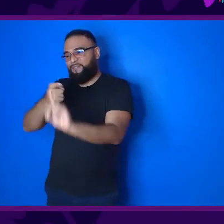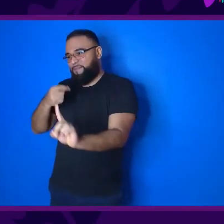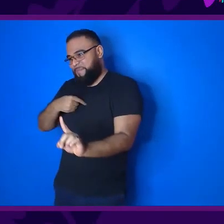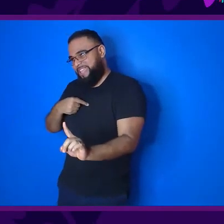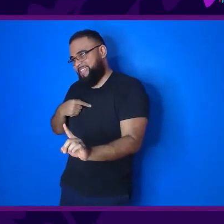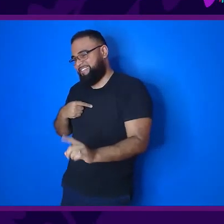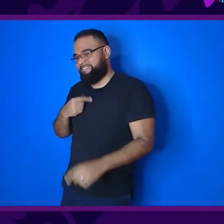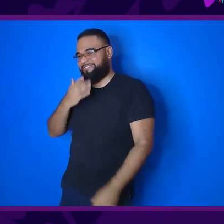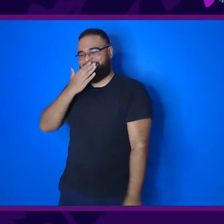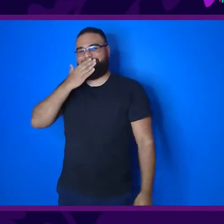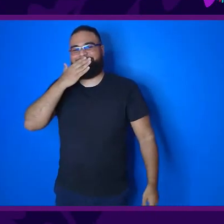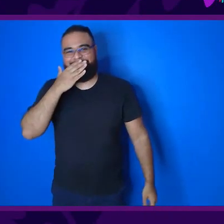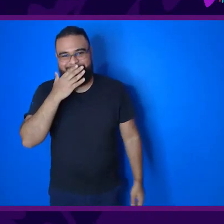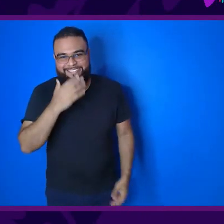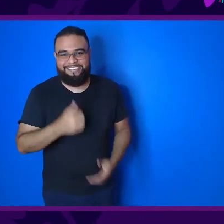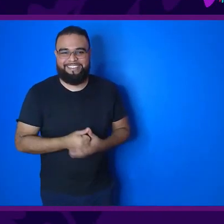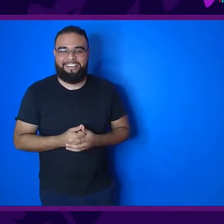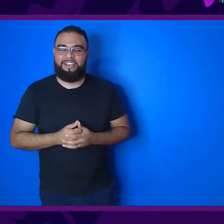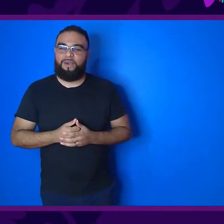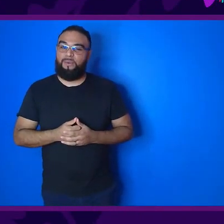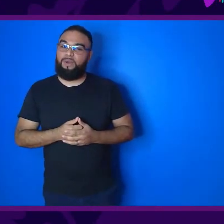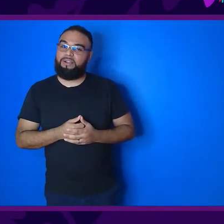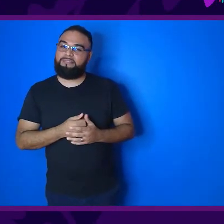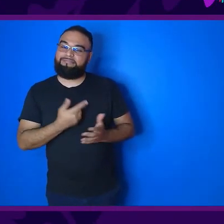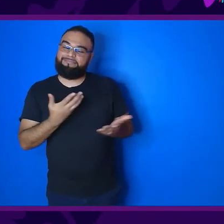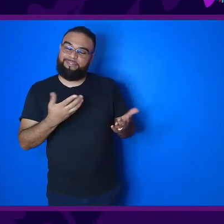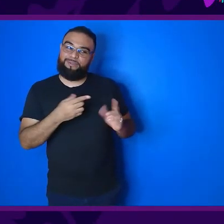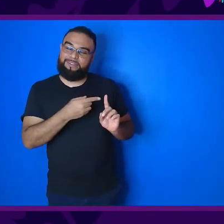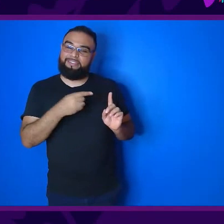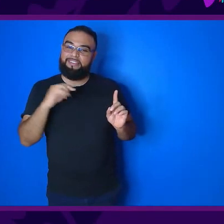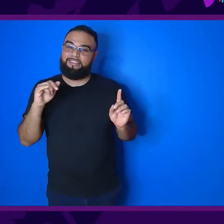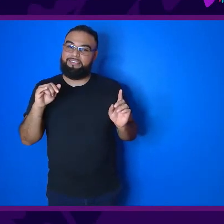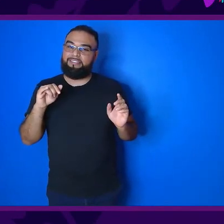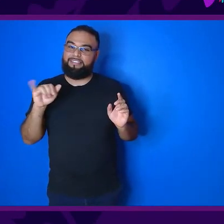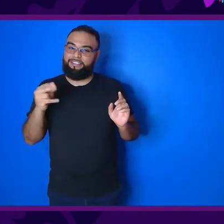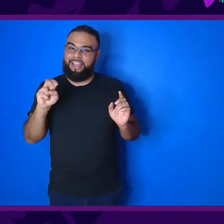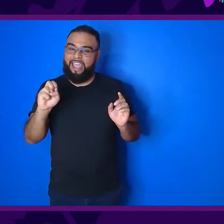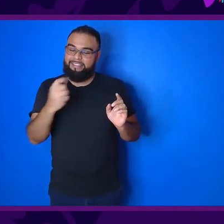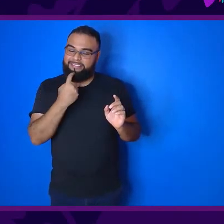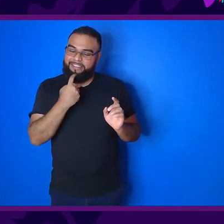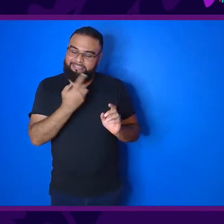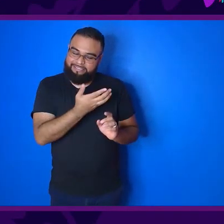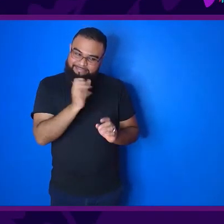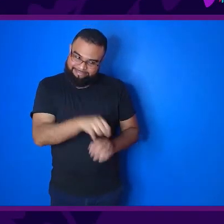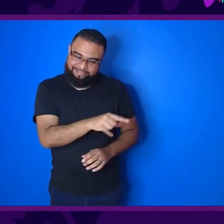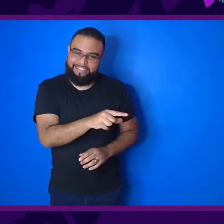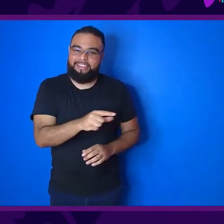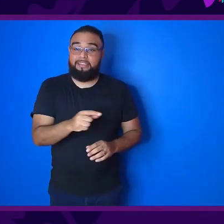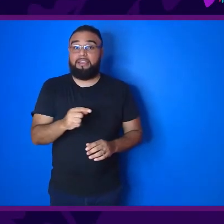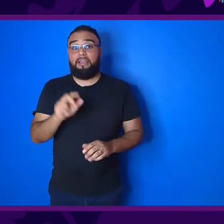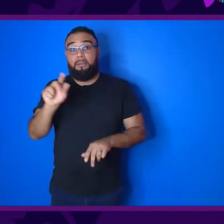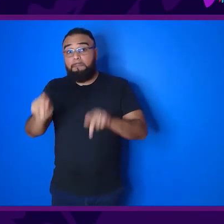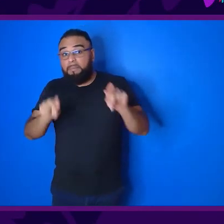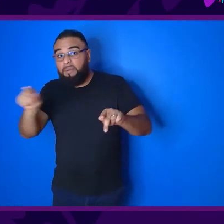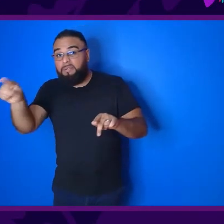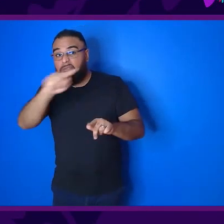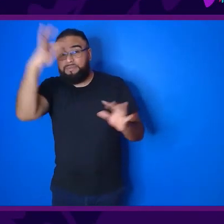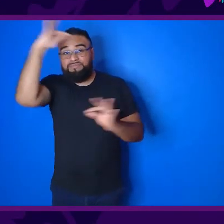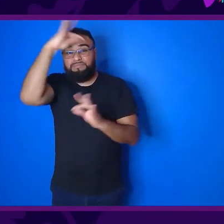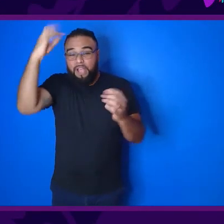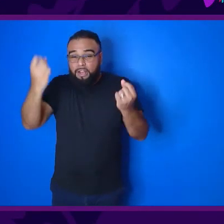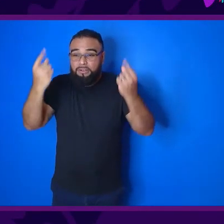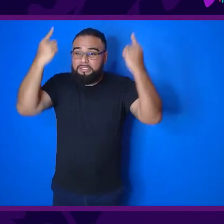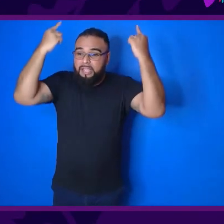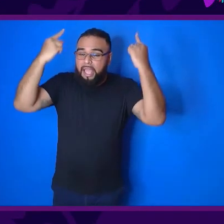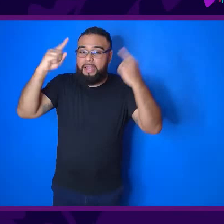I'm glad what Jane said, because not many people really understand the elements of grassroots organizing. I was very fortunate to learn that